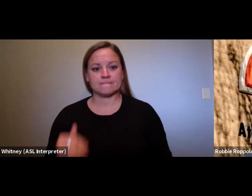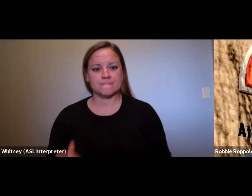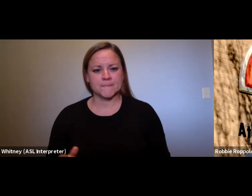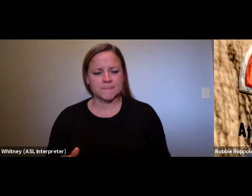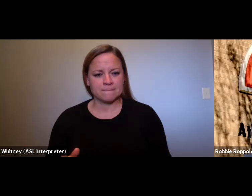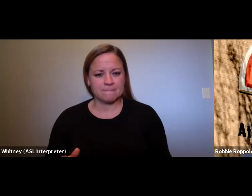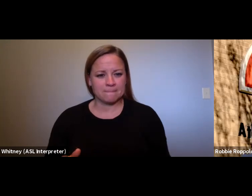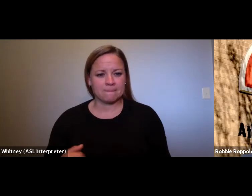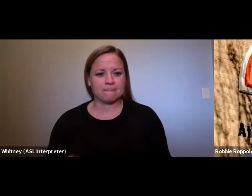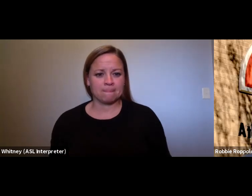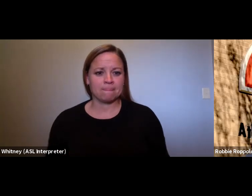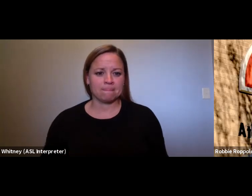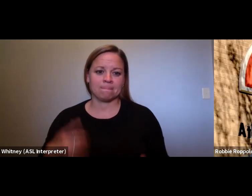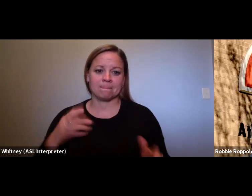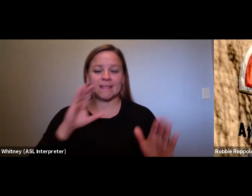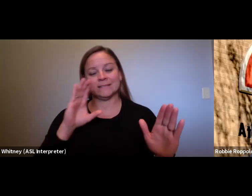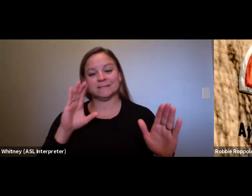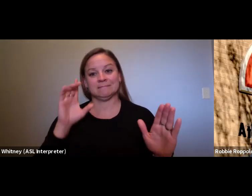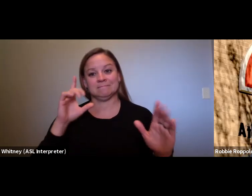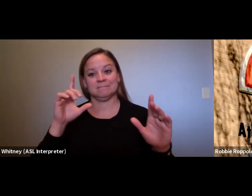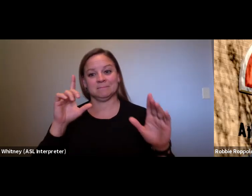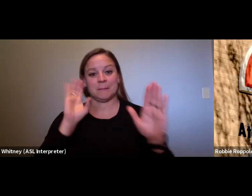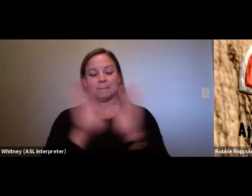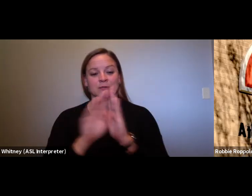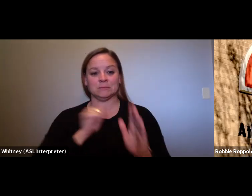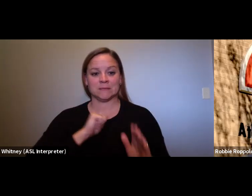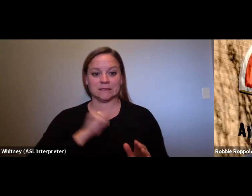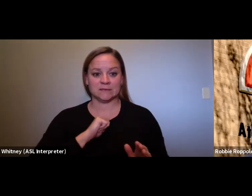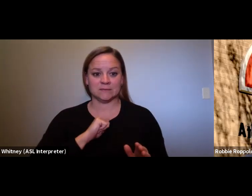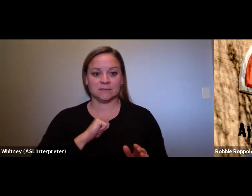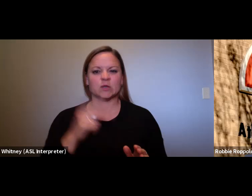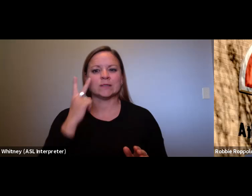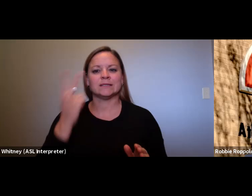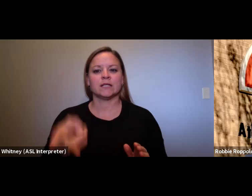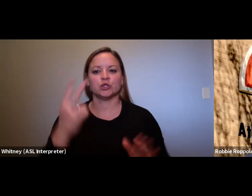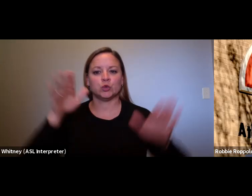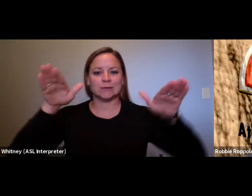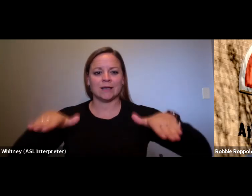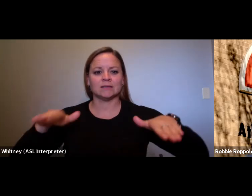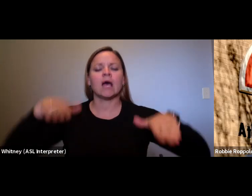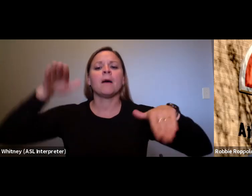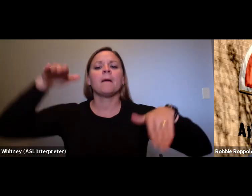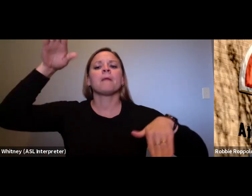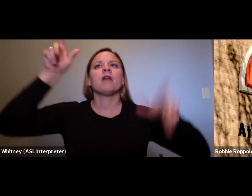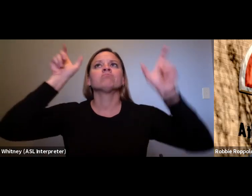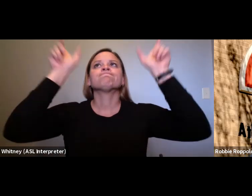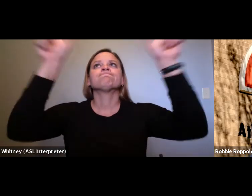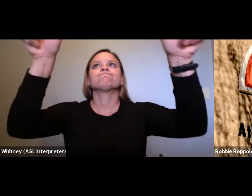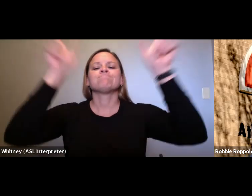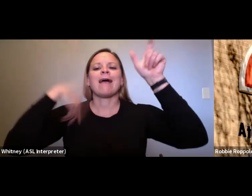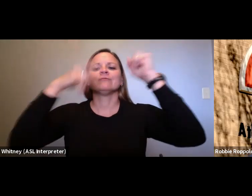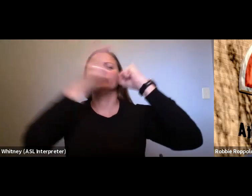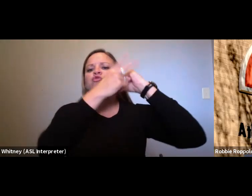That's a photo of myself, and you can see the 2 desks. Up above, there are a couple of